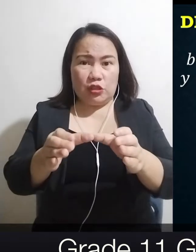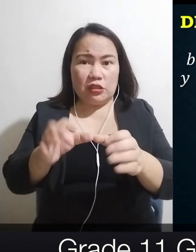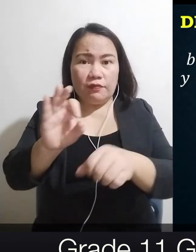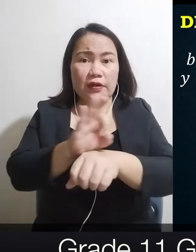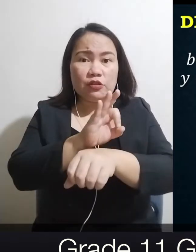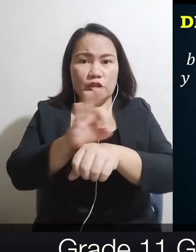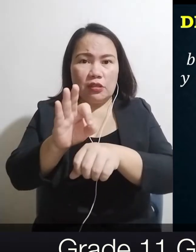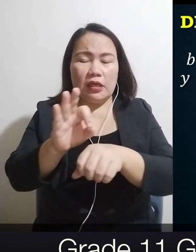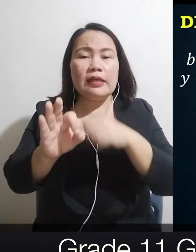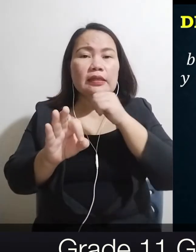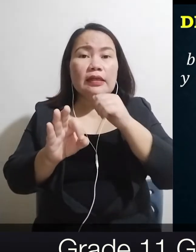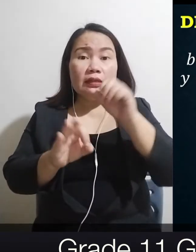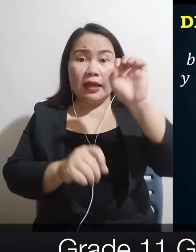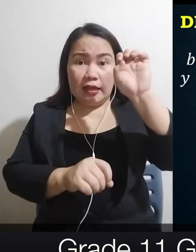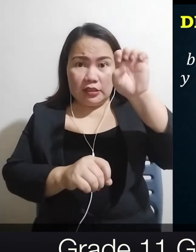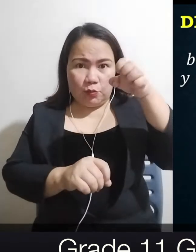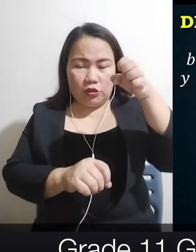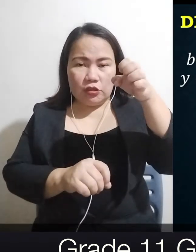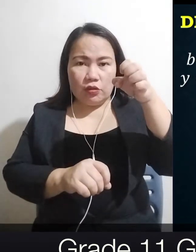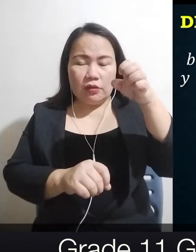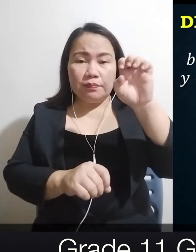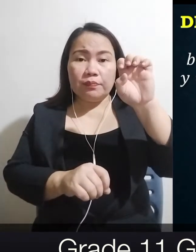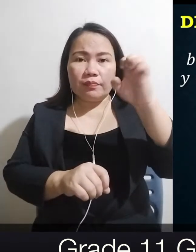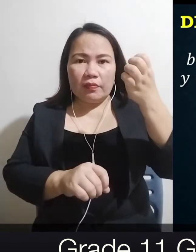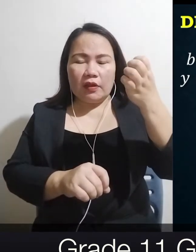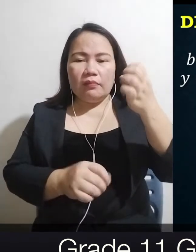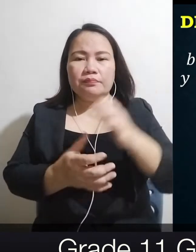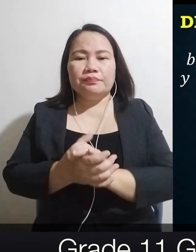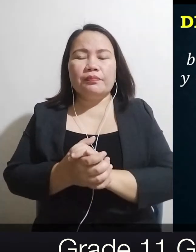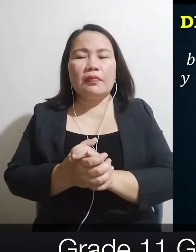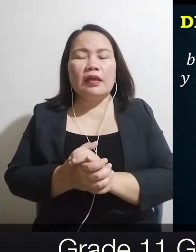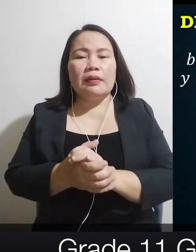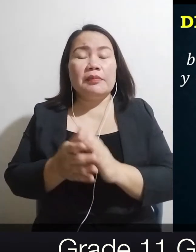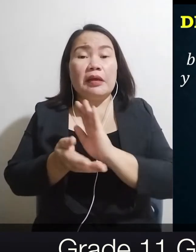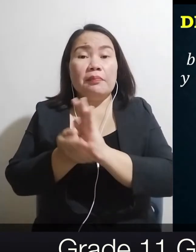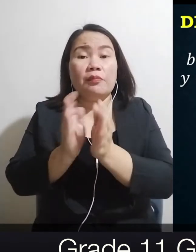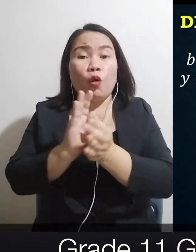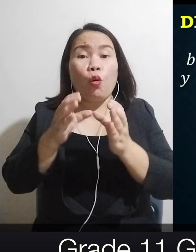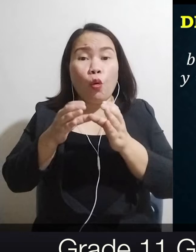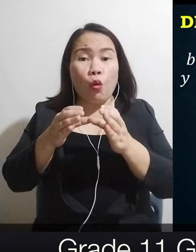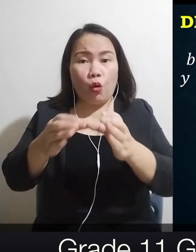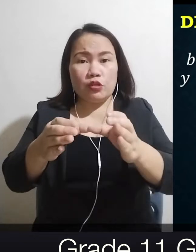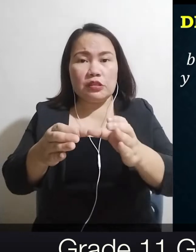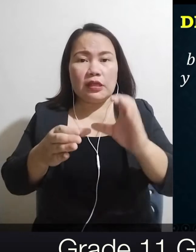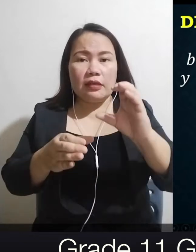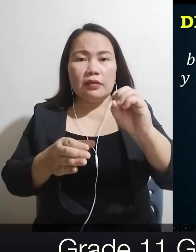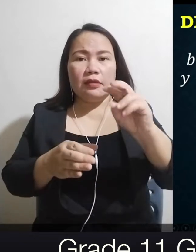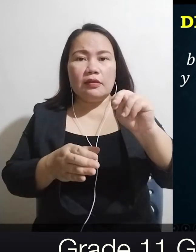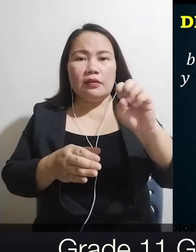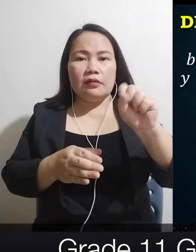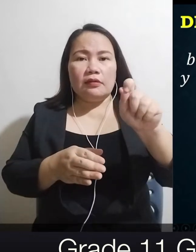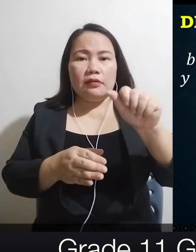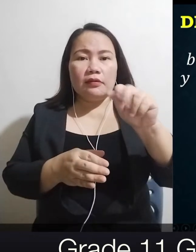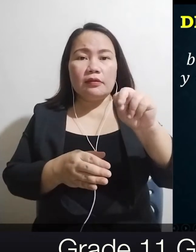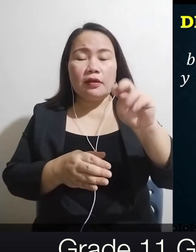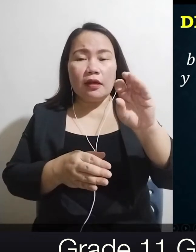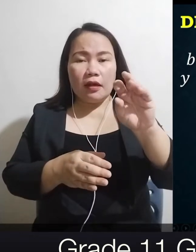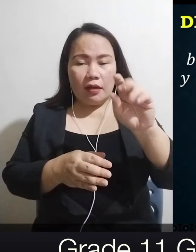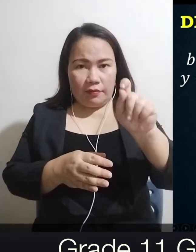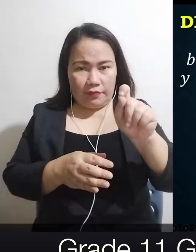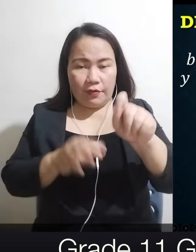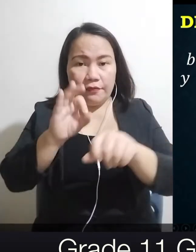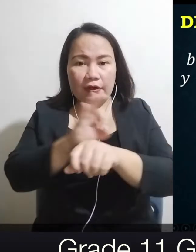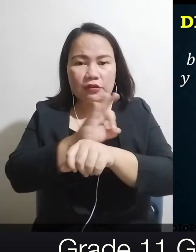natin at hindi na siya exponential function. Magiging constant function na siya. Again, yung b dapat natin o